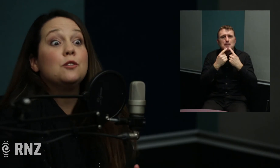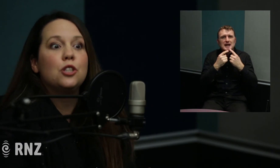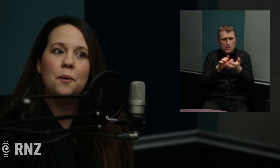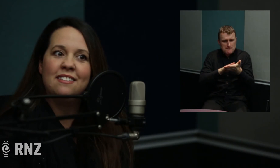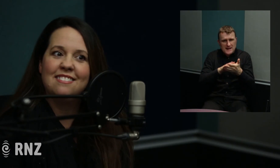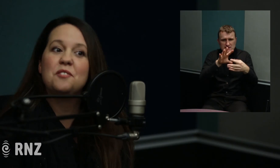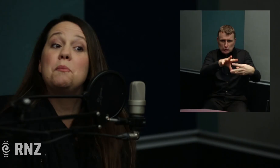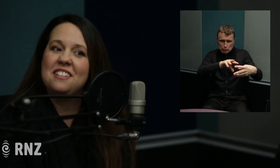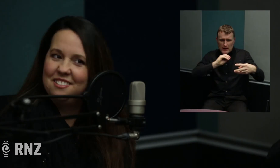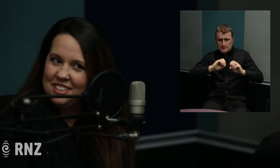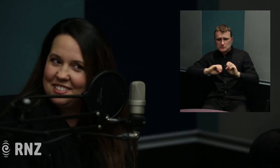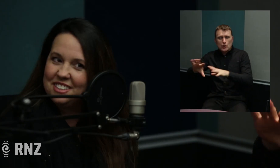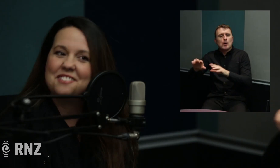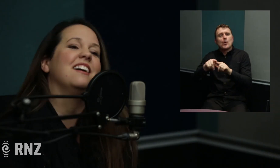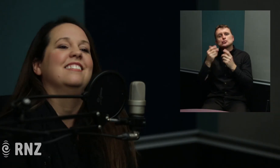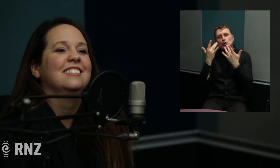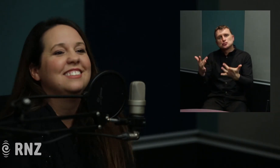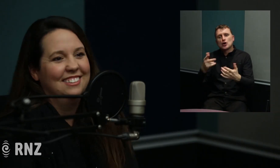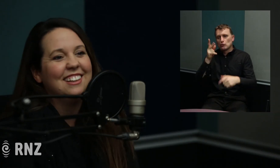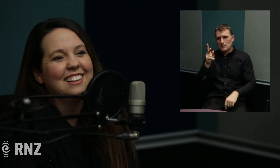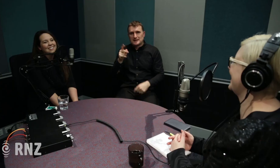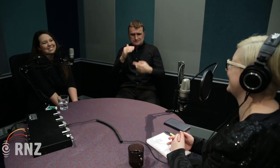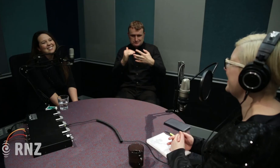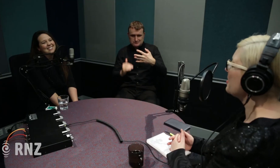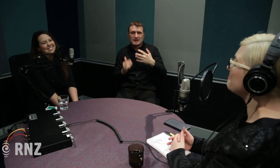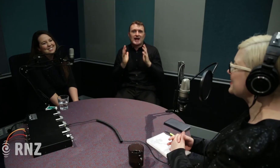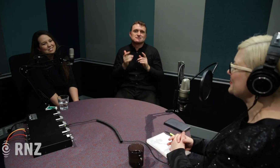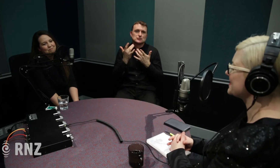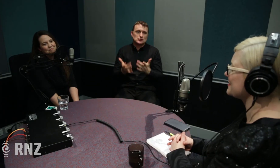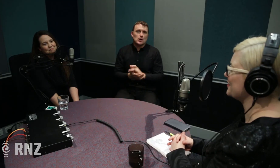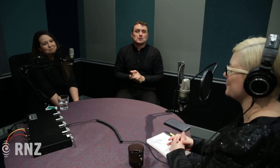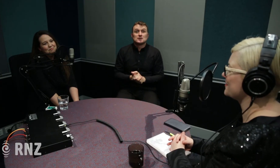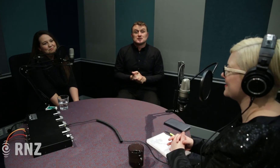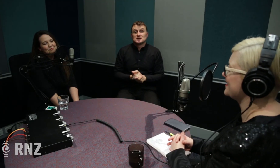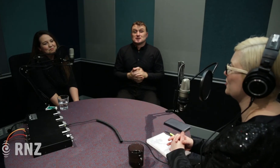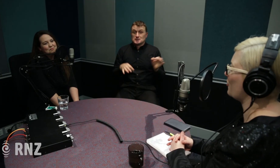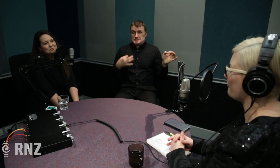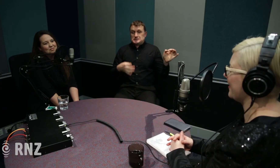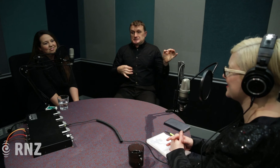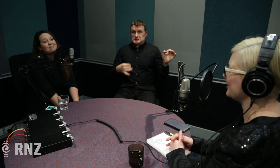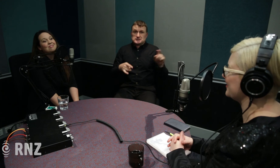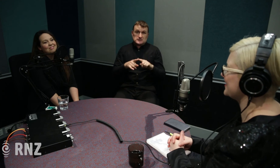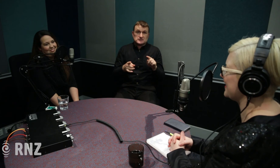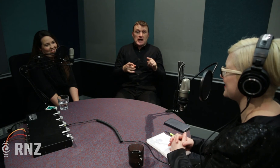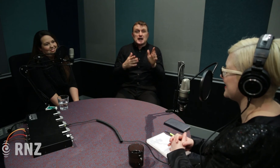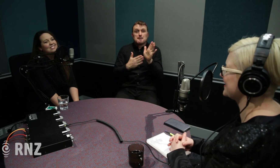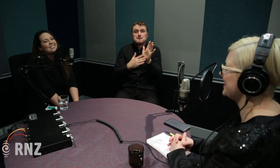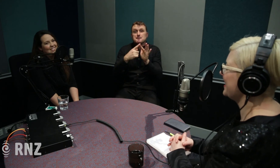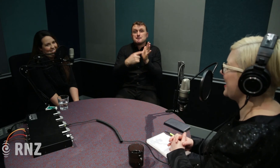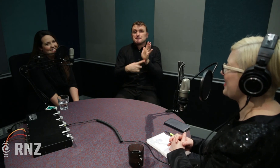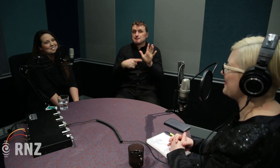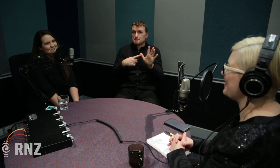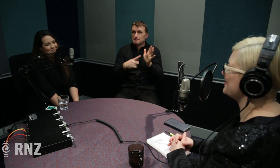know, but still showing the repetitiveness of it as well. Yeah. Metal is a difficult genre to learn as well, isn't